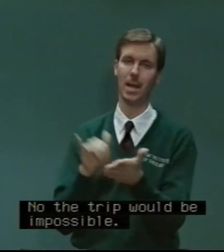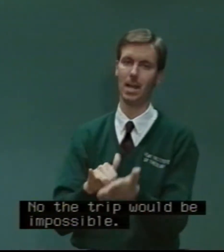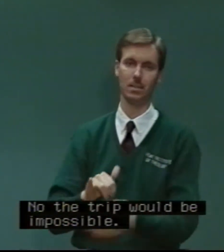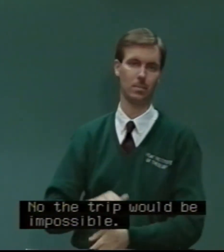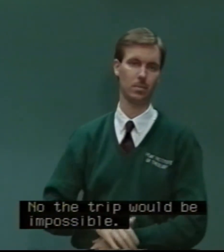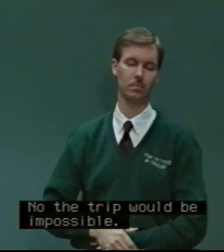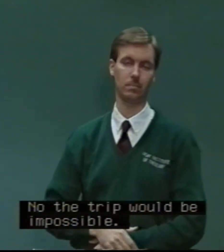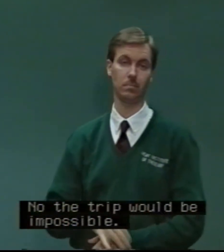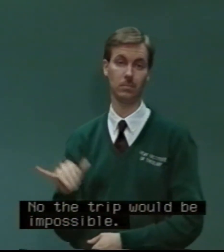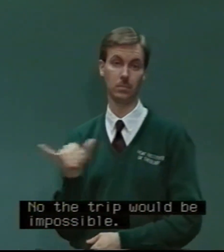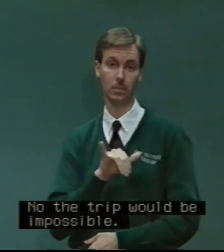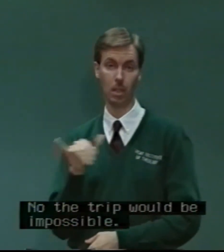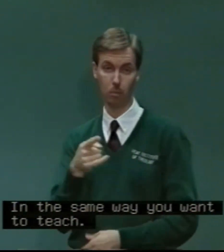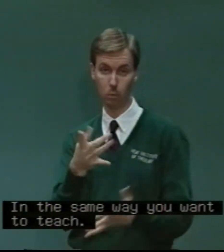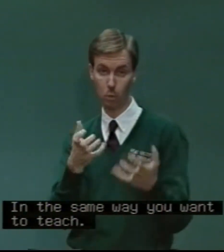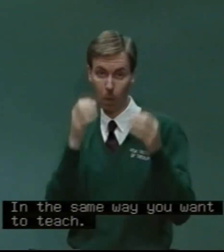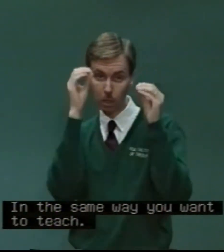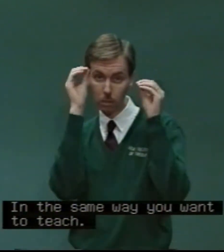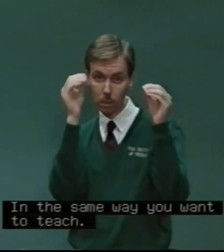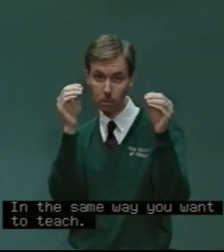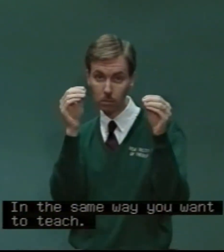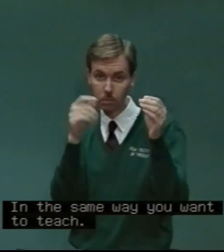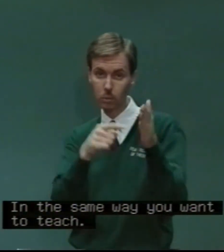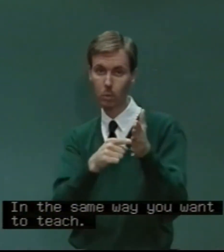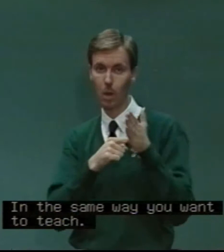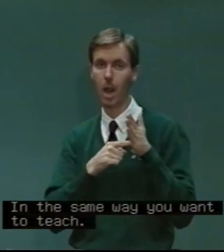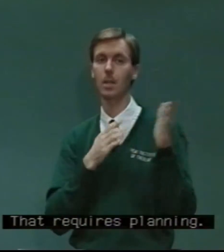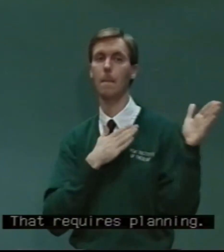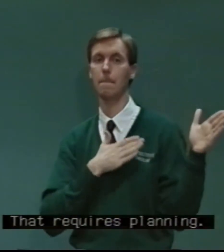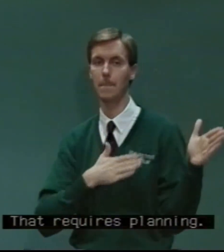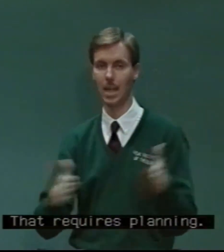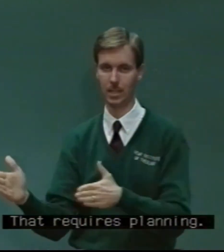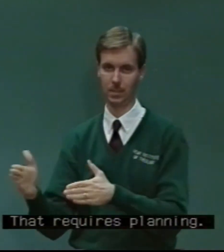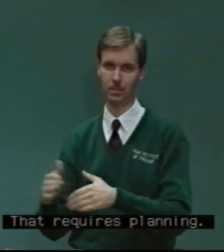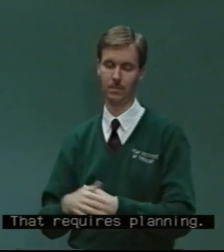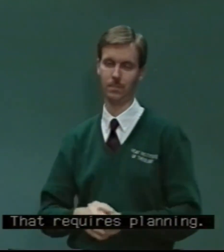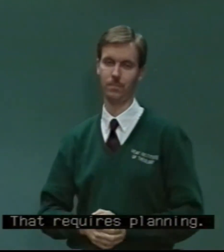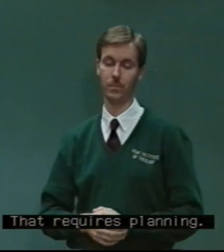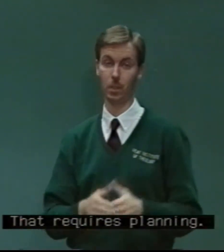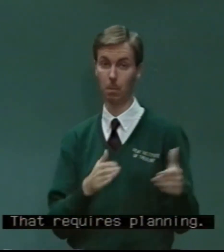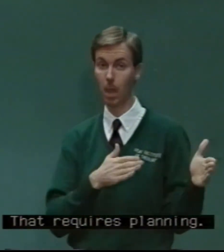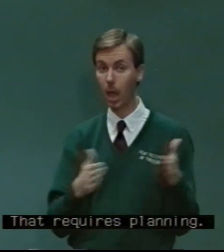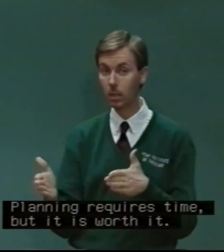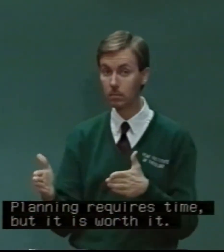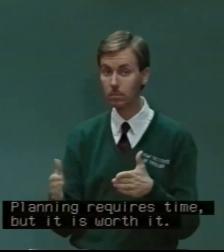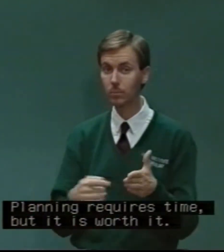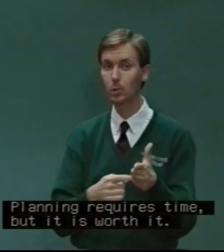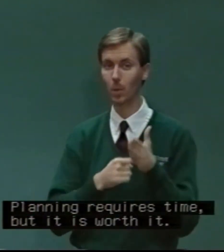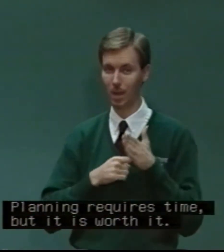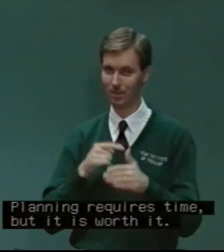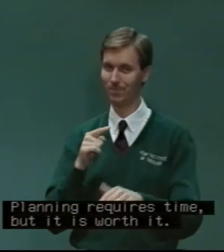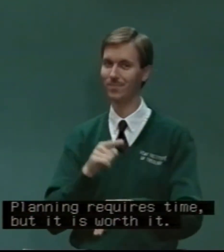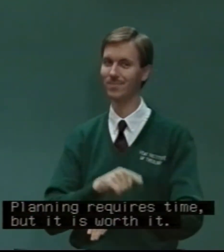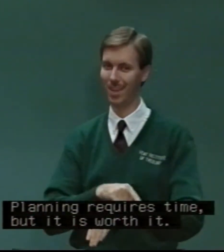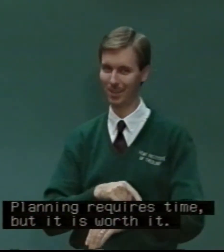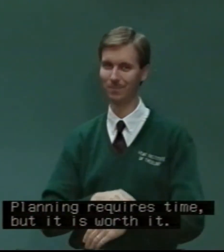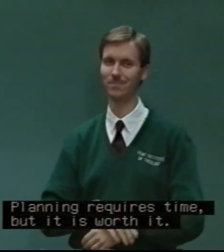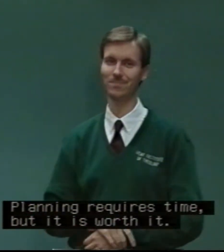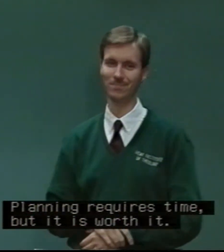been impossible. In the same way, you want to teach. That requires planning. Planning requires time, but